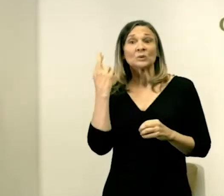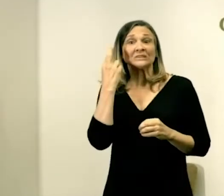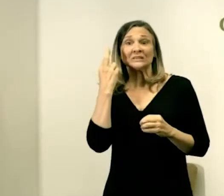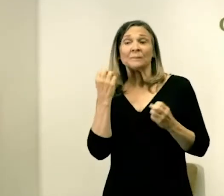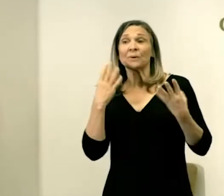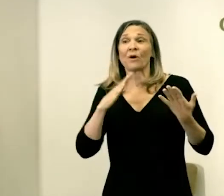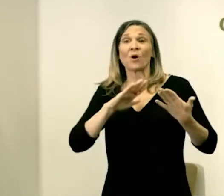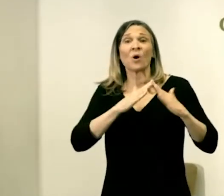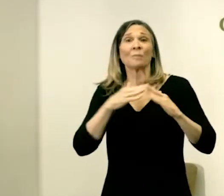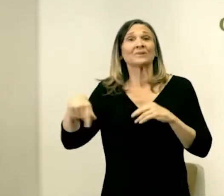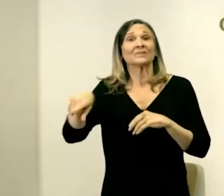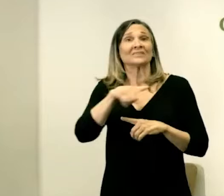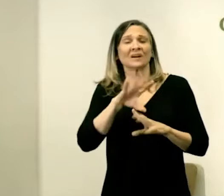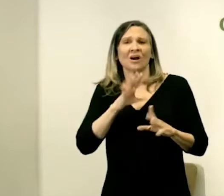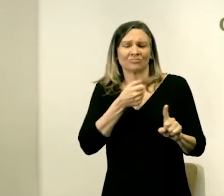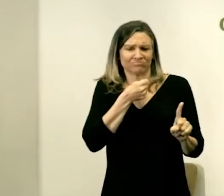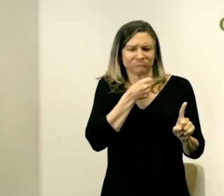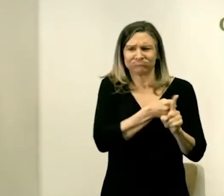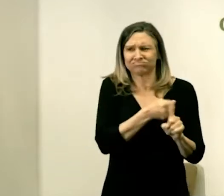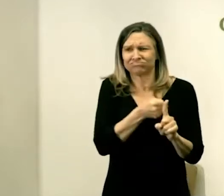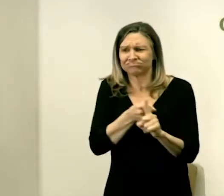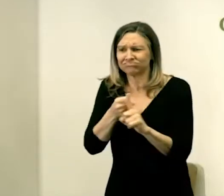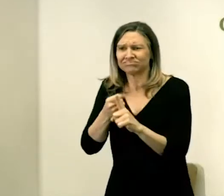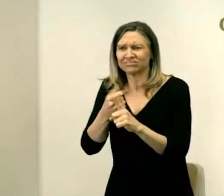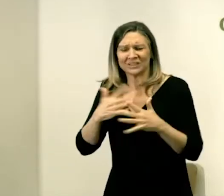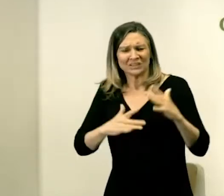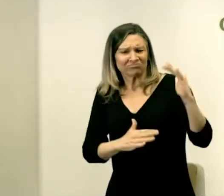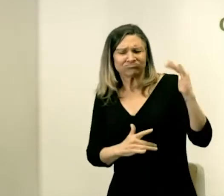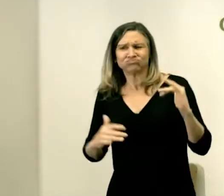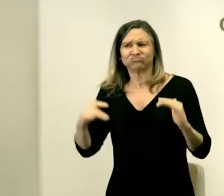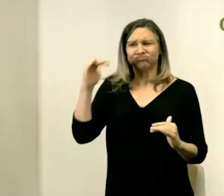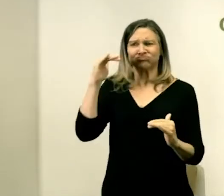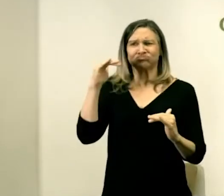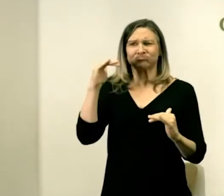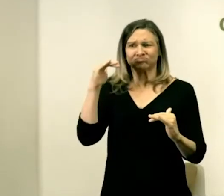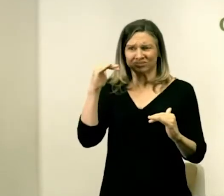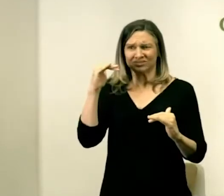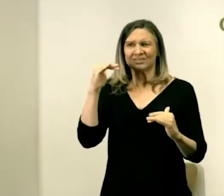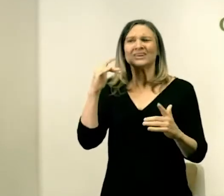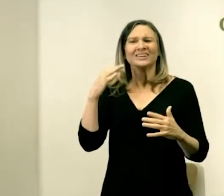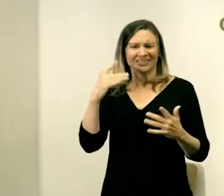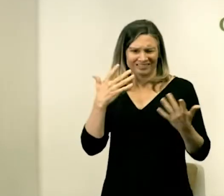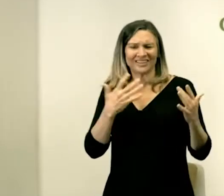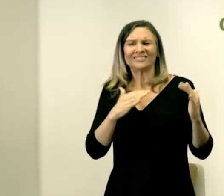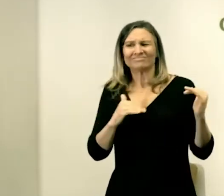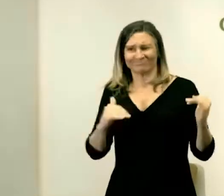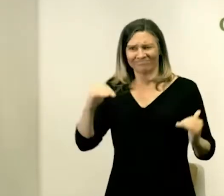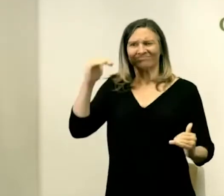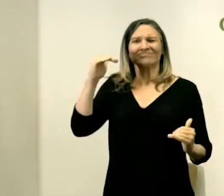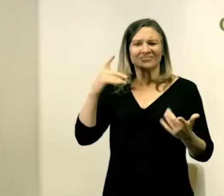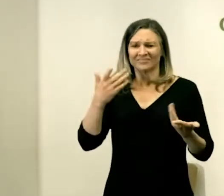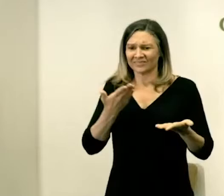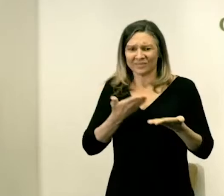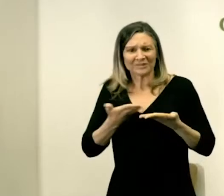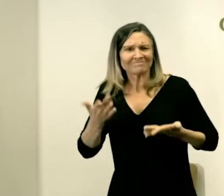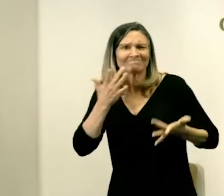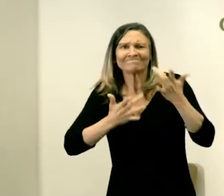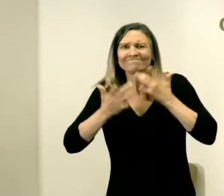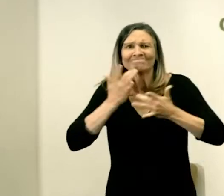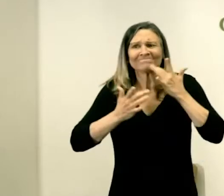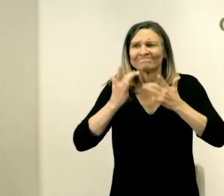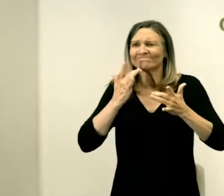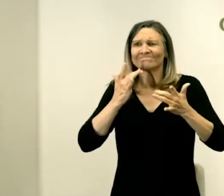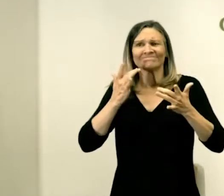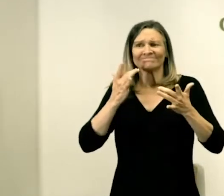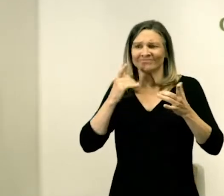hit, and there was a disparity in connecting resources to need. So Orange County has always had the